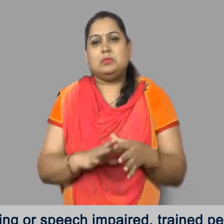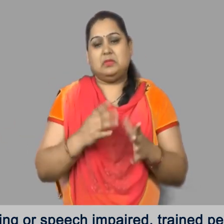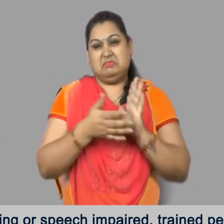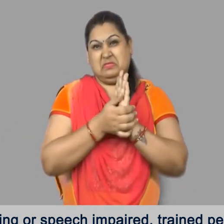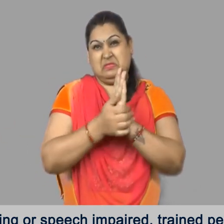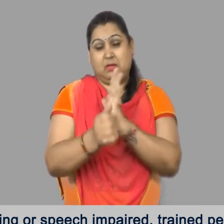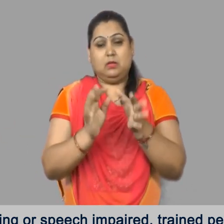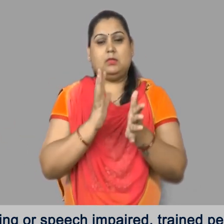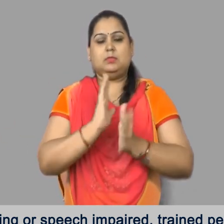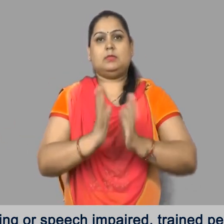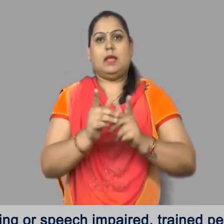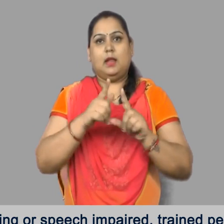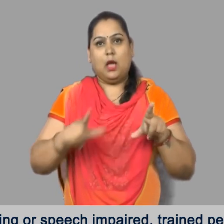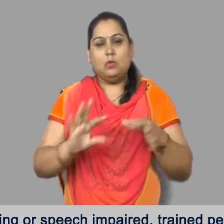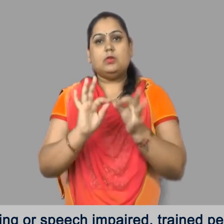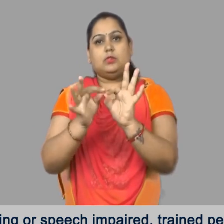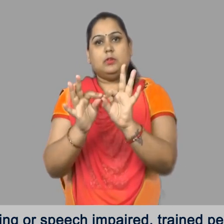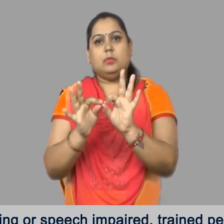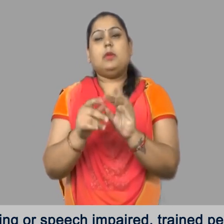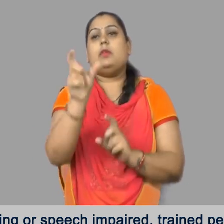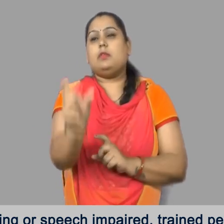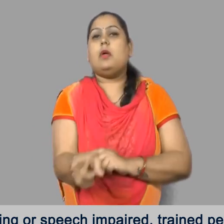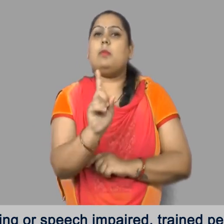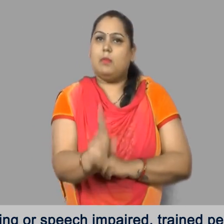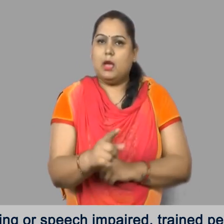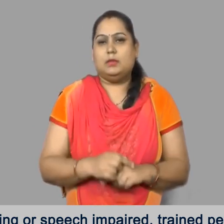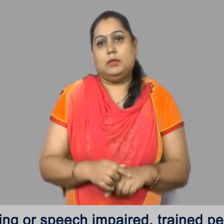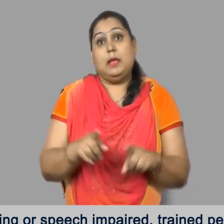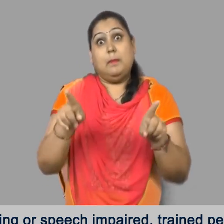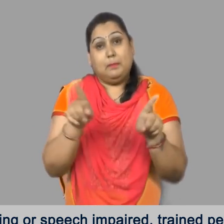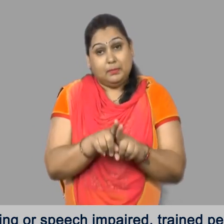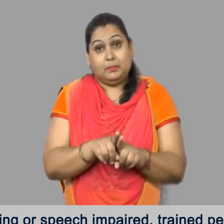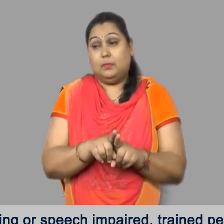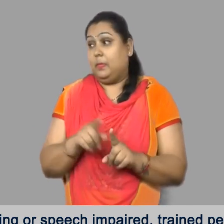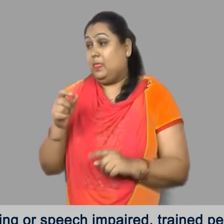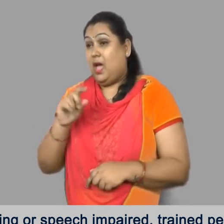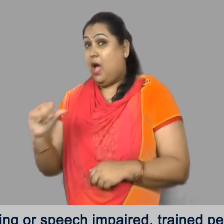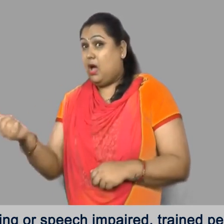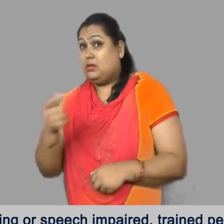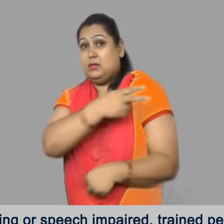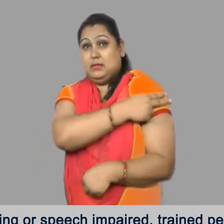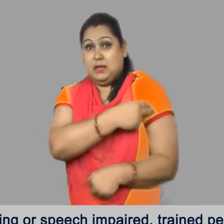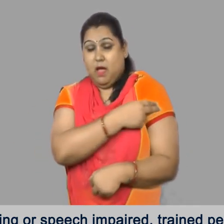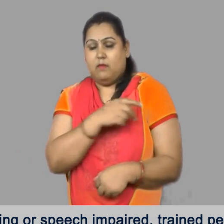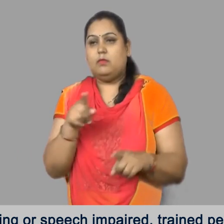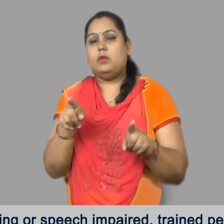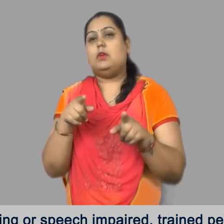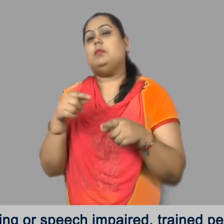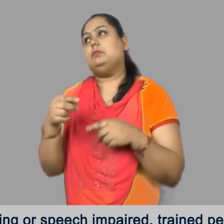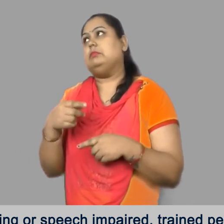trained personnel knowing sign language should be present and they be